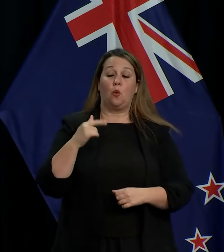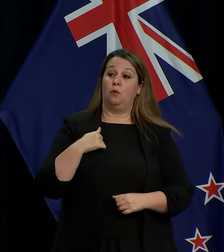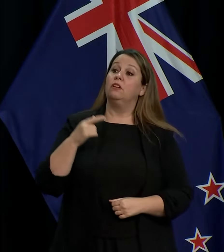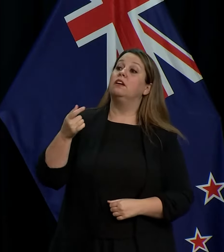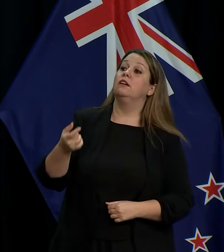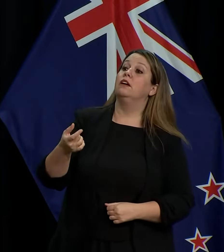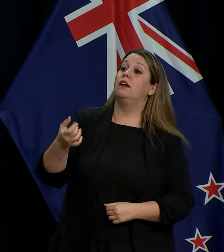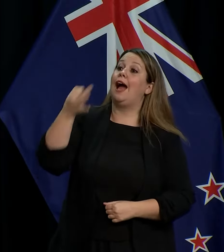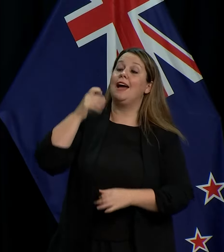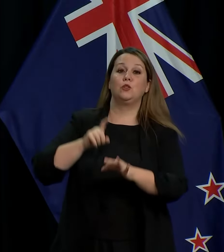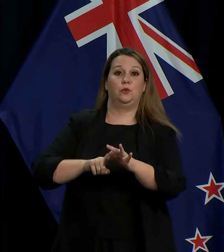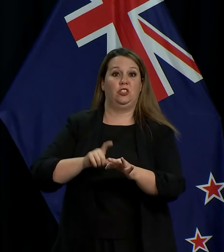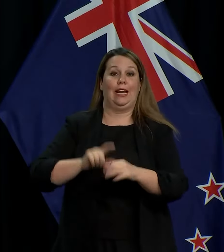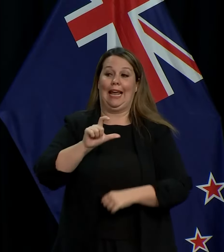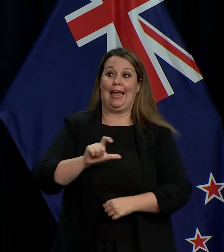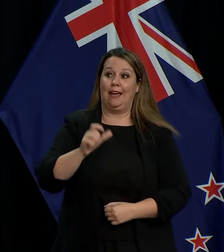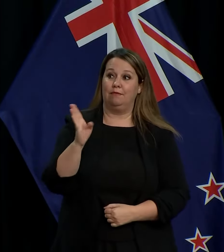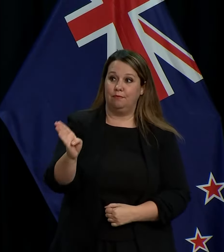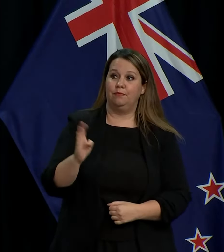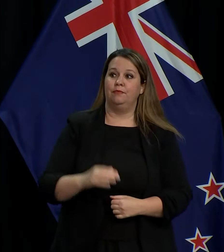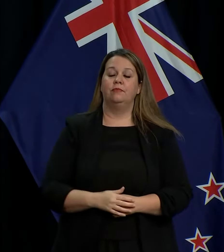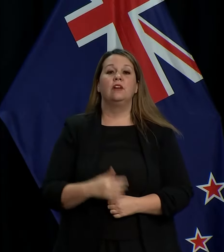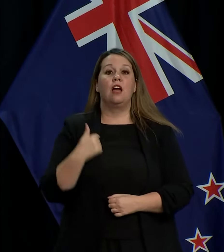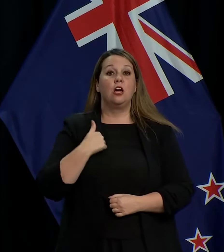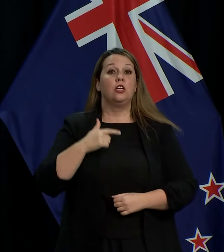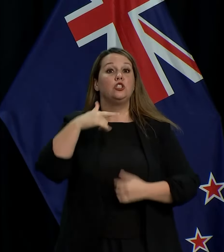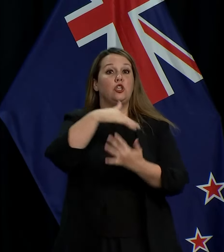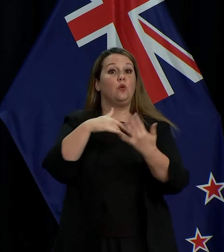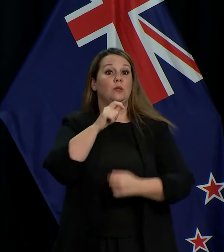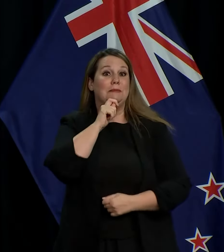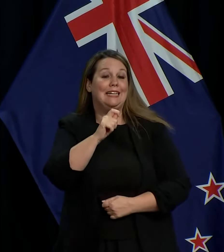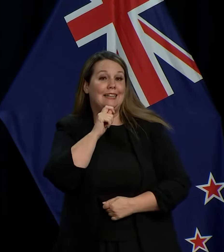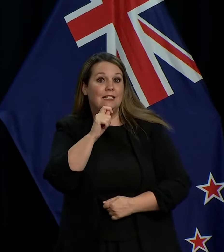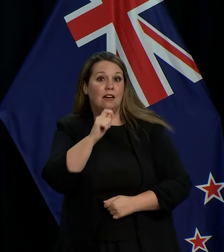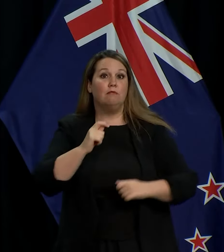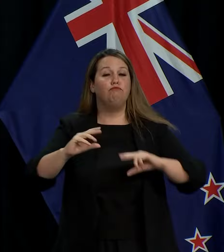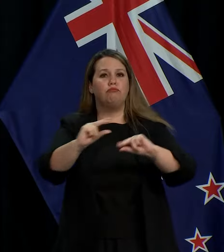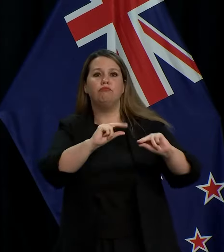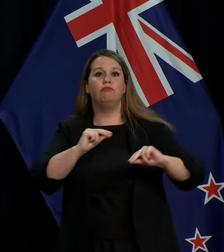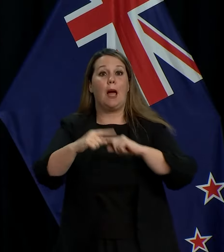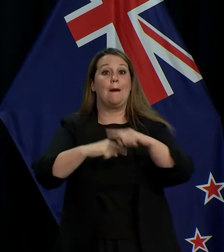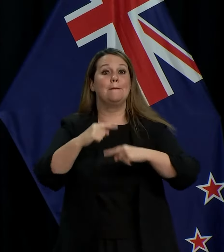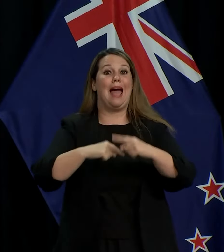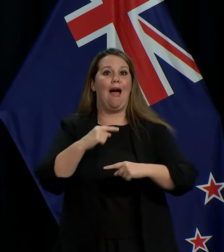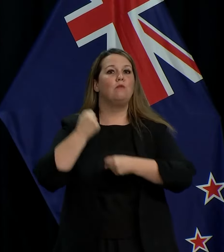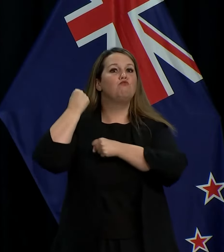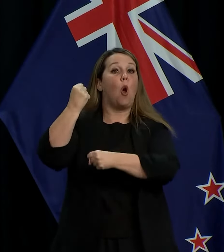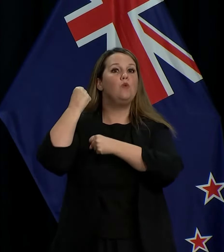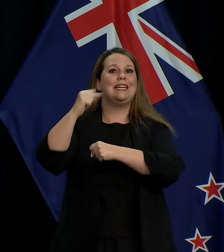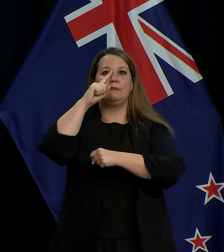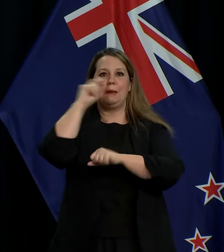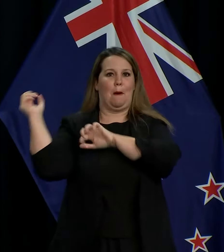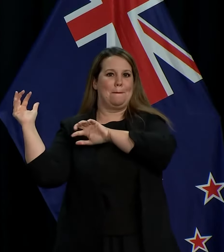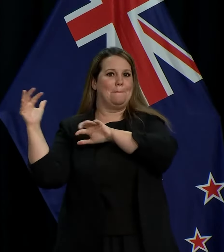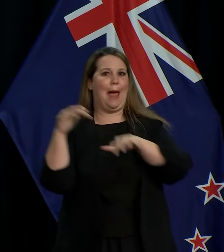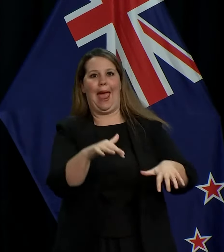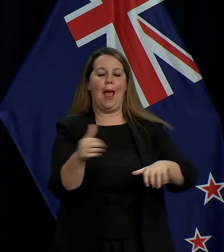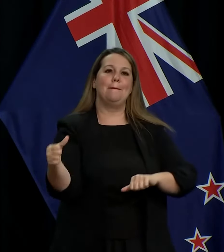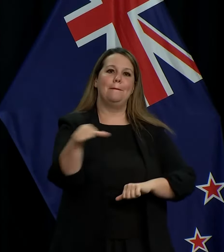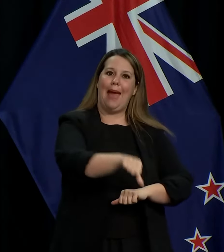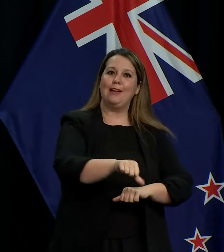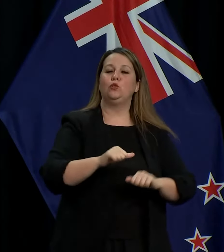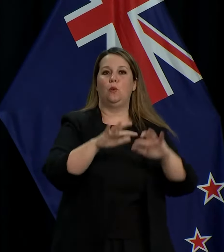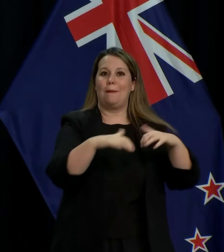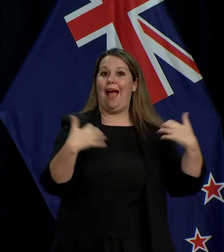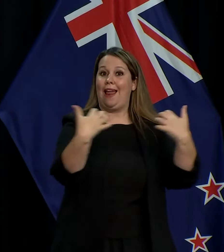Claire? There's been a fair bit of chatter on social media about the protesters returning to Parliament. Have you had any information on that,